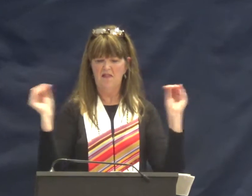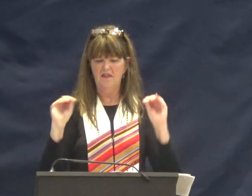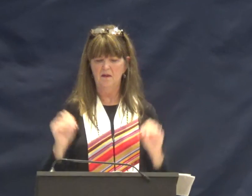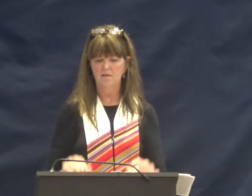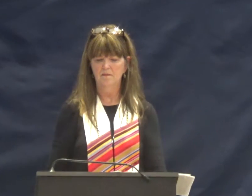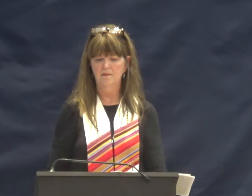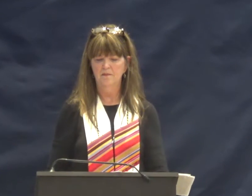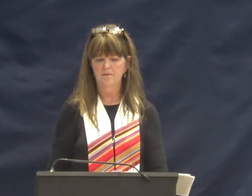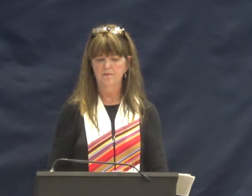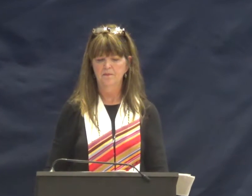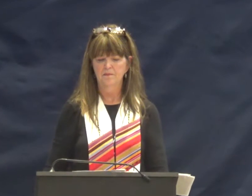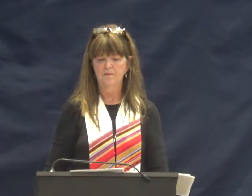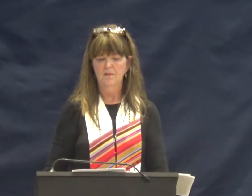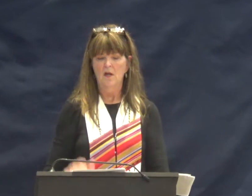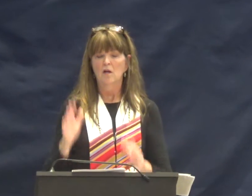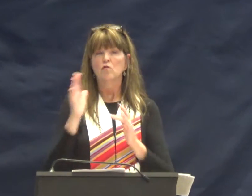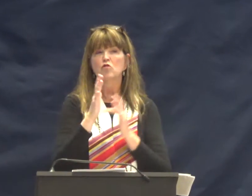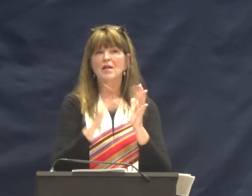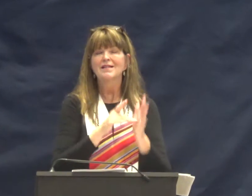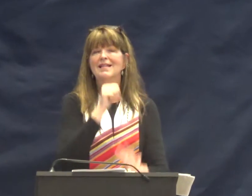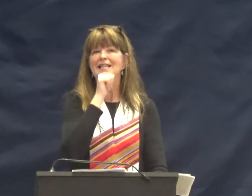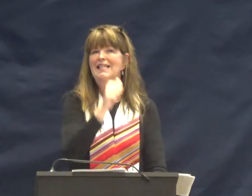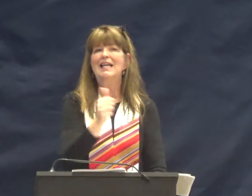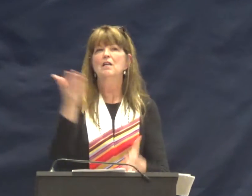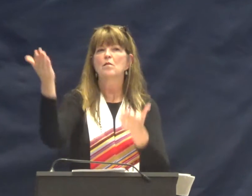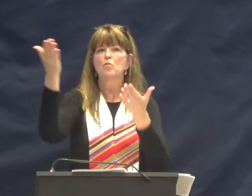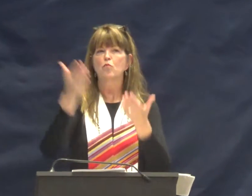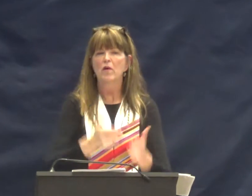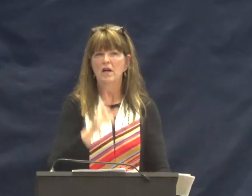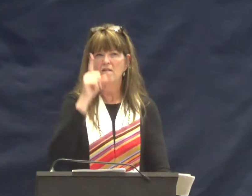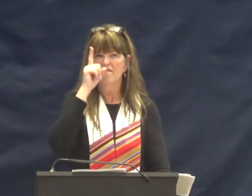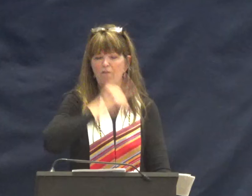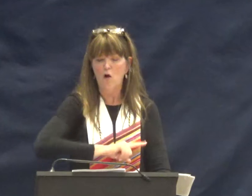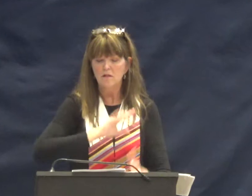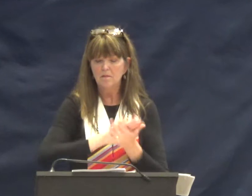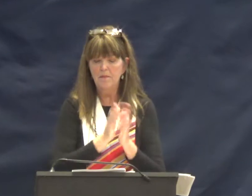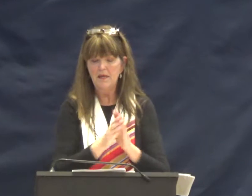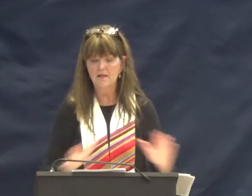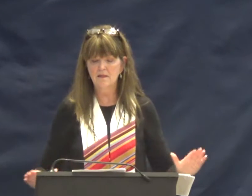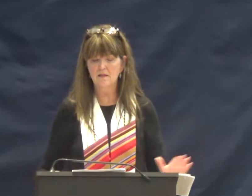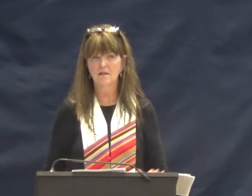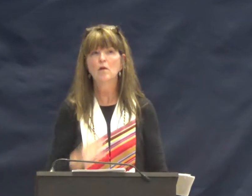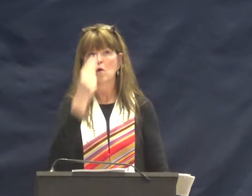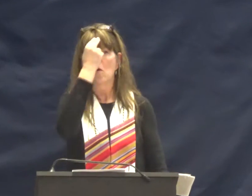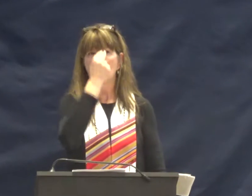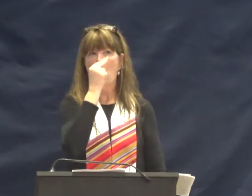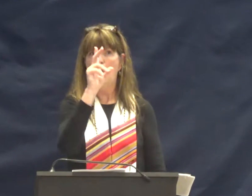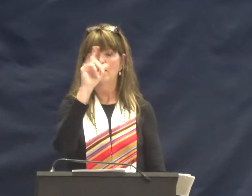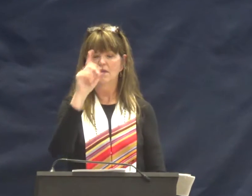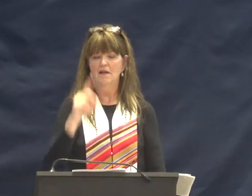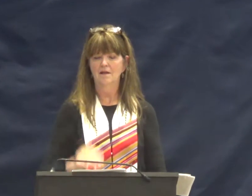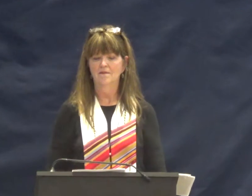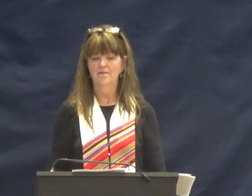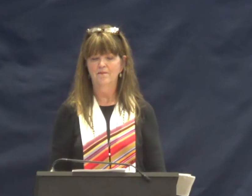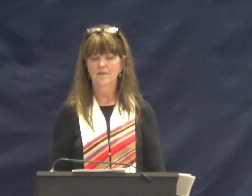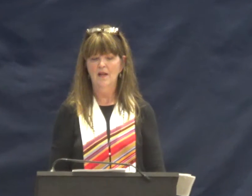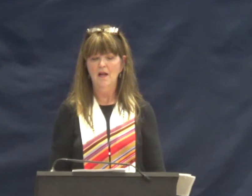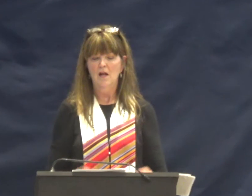There was no peace in the Pax Romana at all. So Jesus did not bring that type of peace like